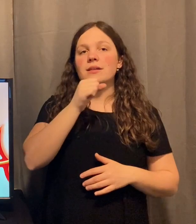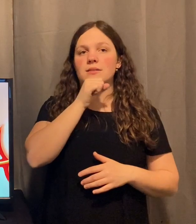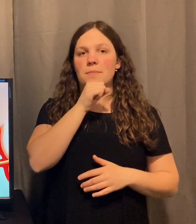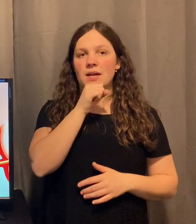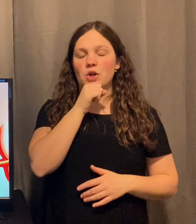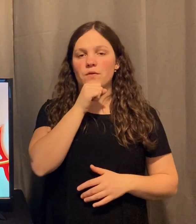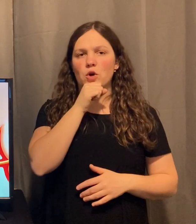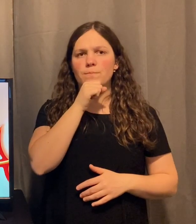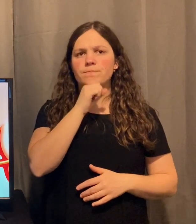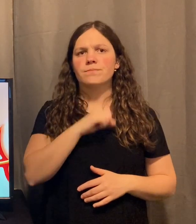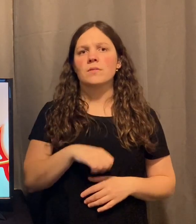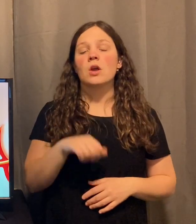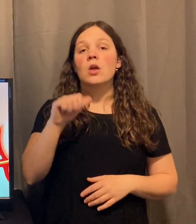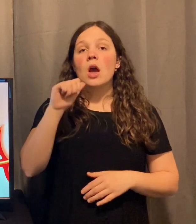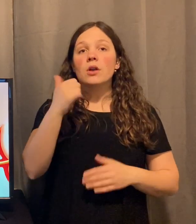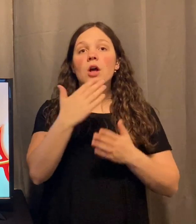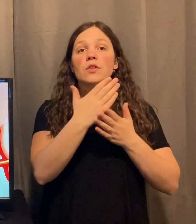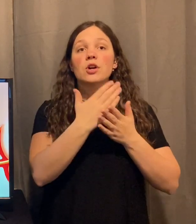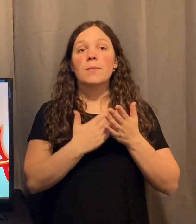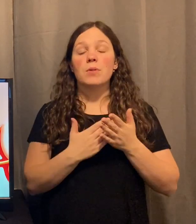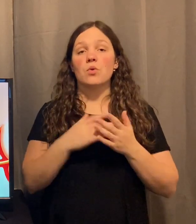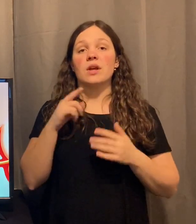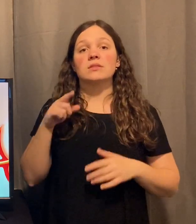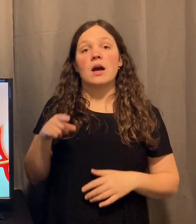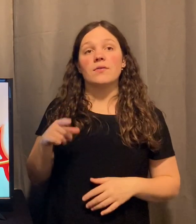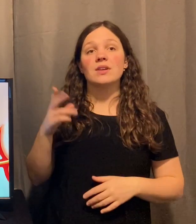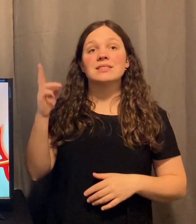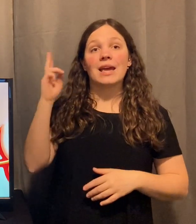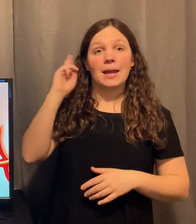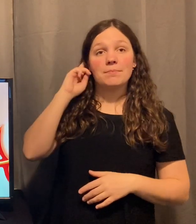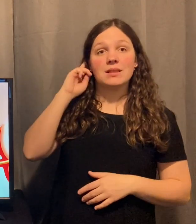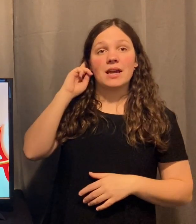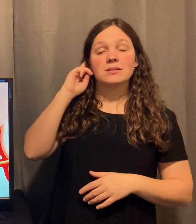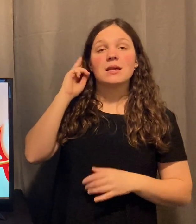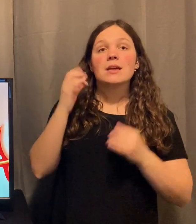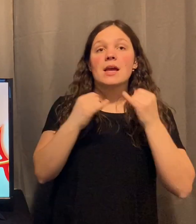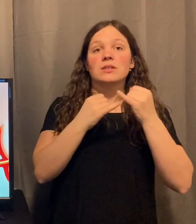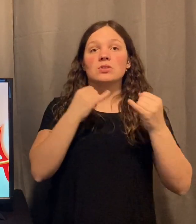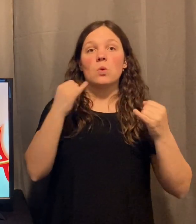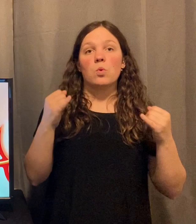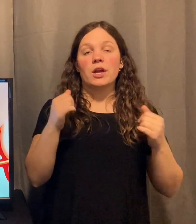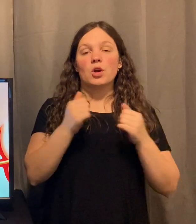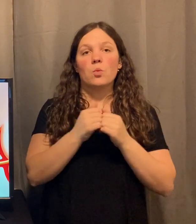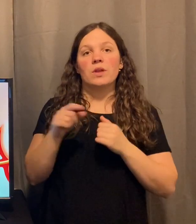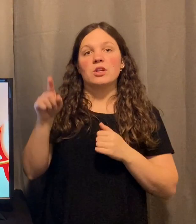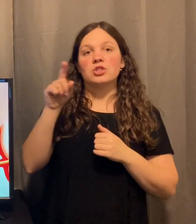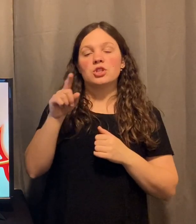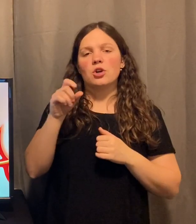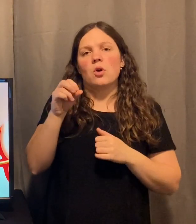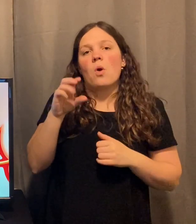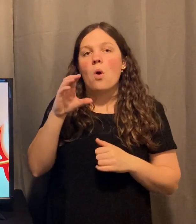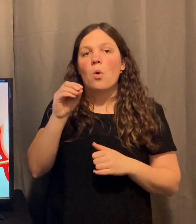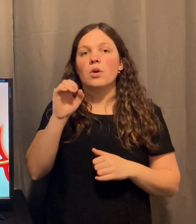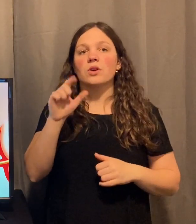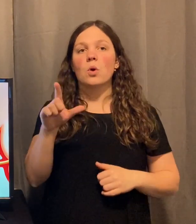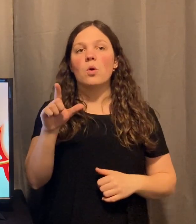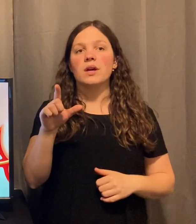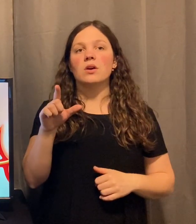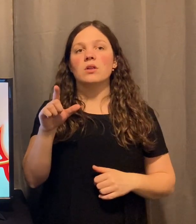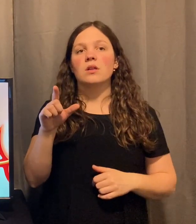the microphone. Another component of this implant is the wire with the circle or the coil